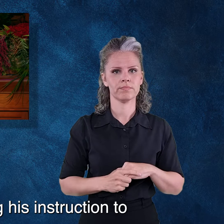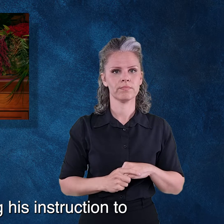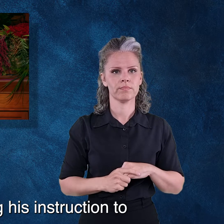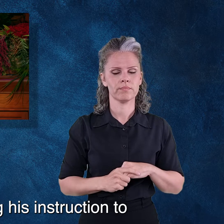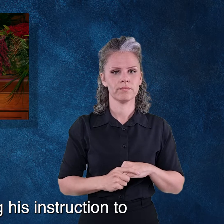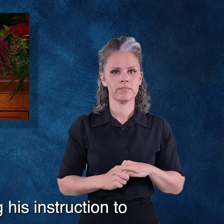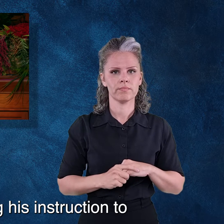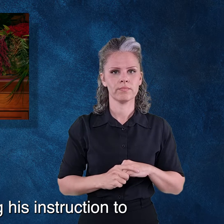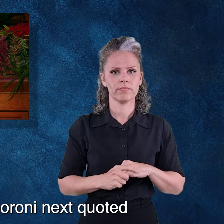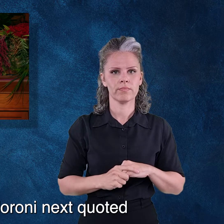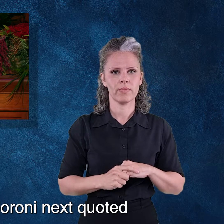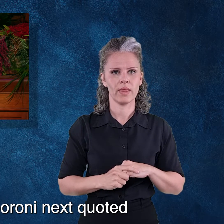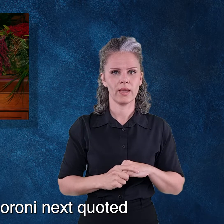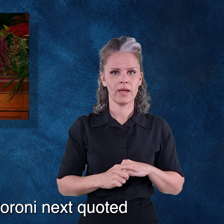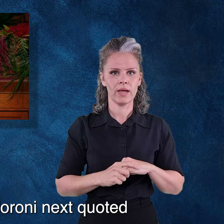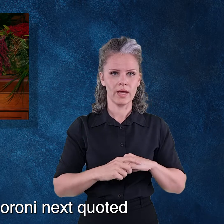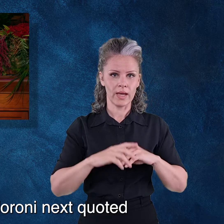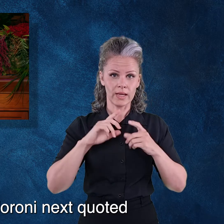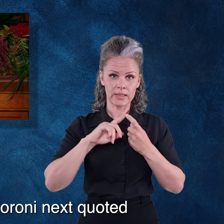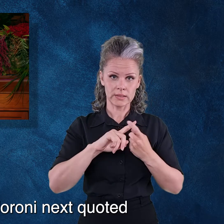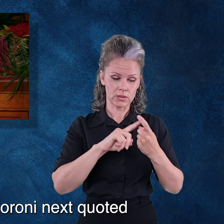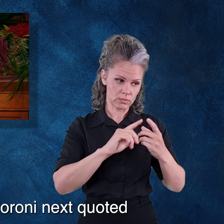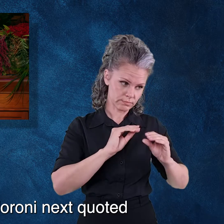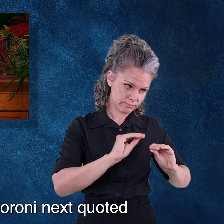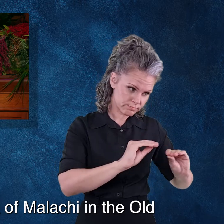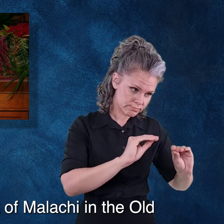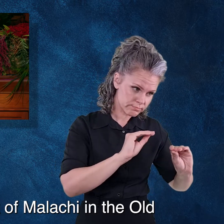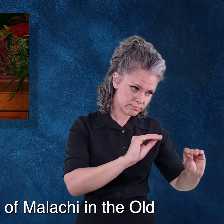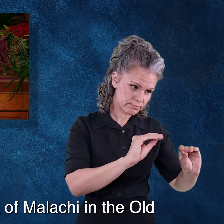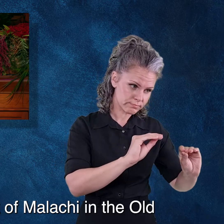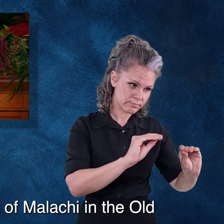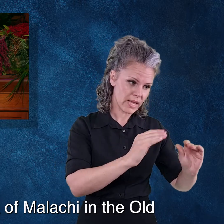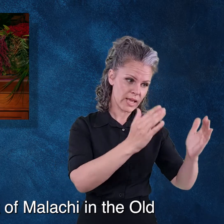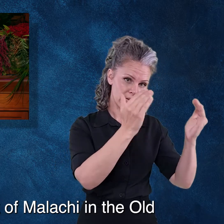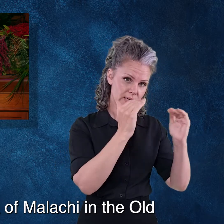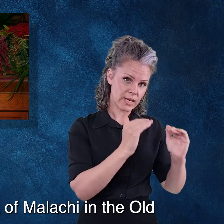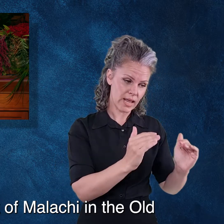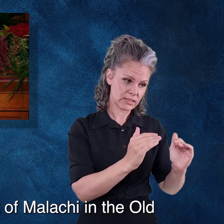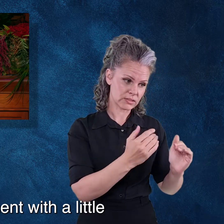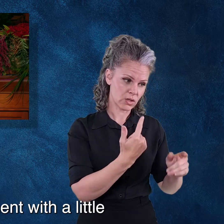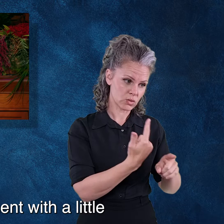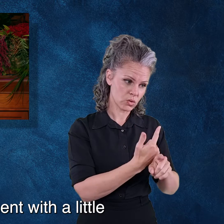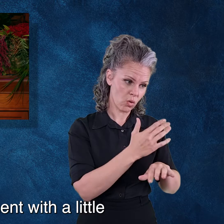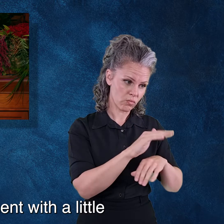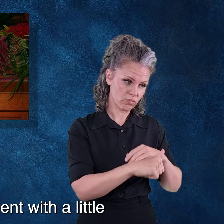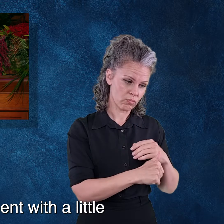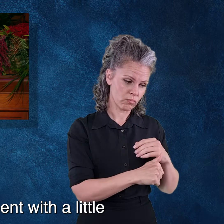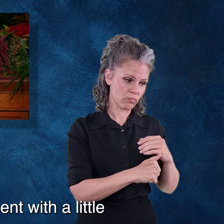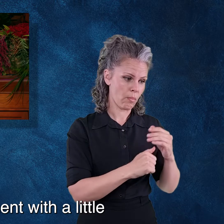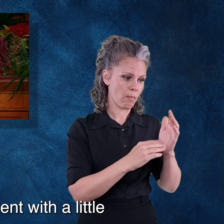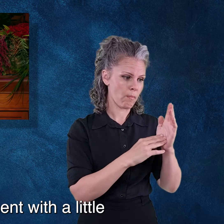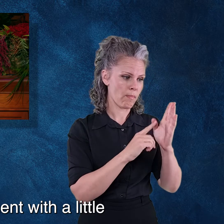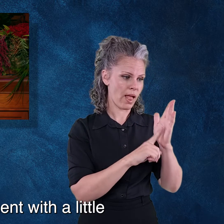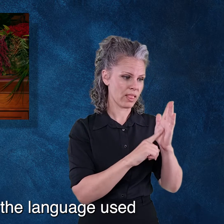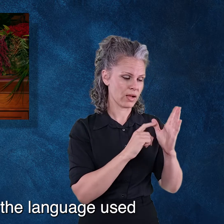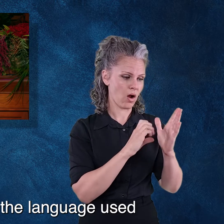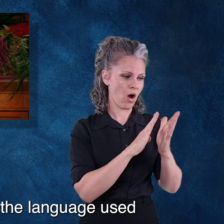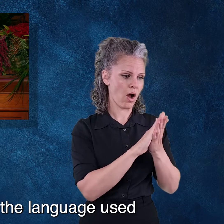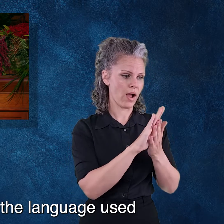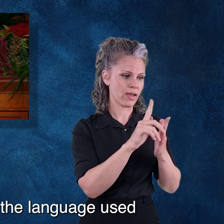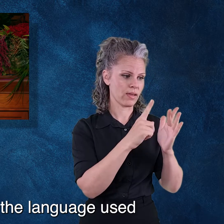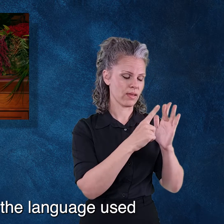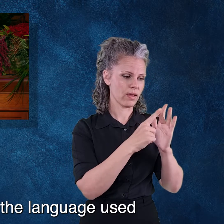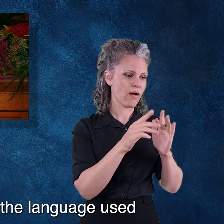Continuing his instruction to Joseph, Moroni next quoted from the Book of Malachi in the Old Testament, with a little